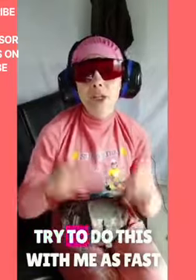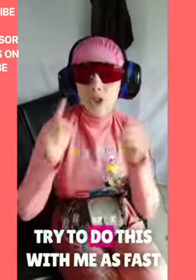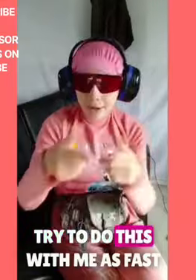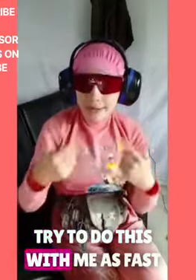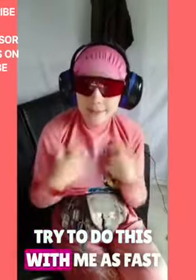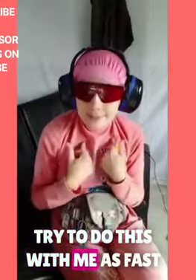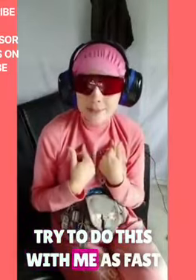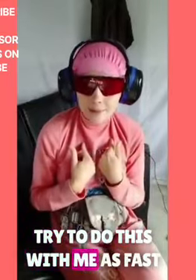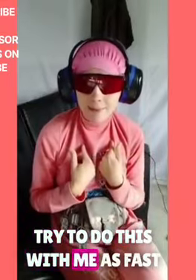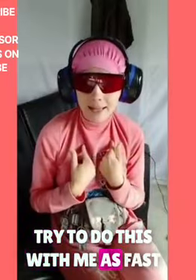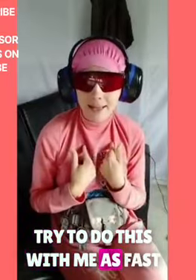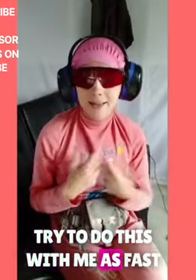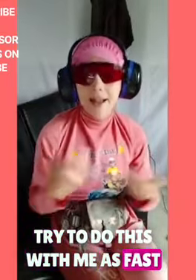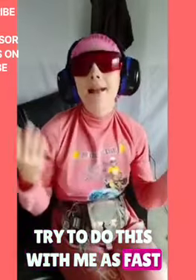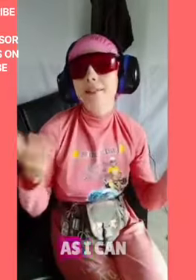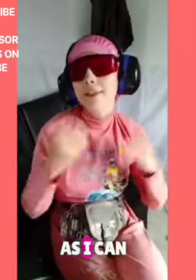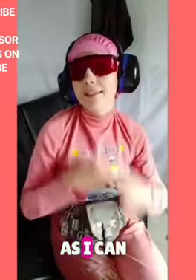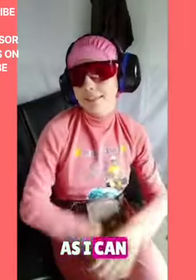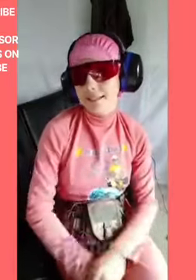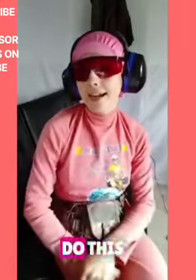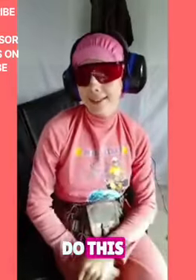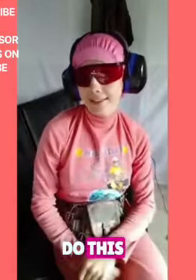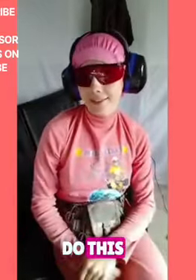do this with me as fast as I can do this.